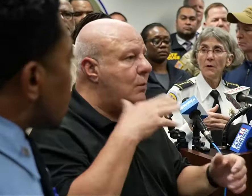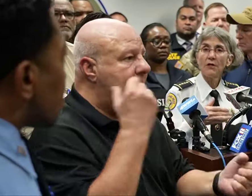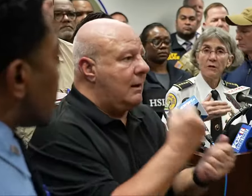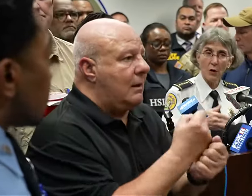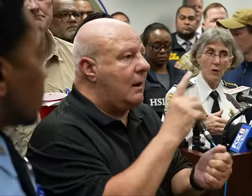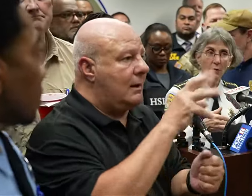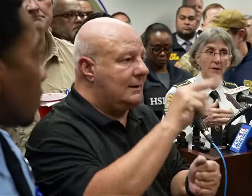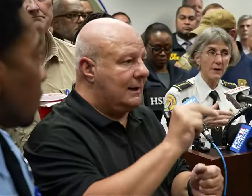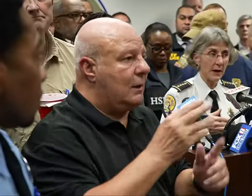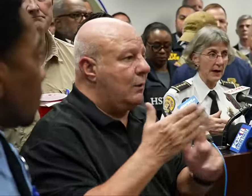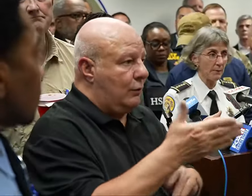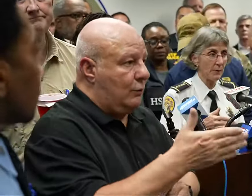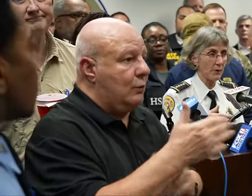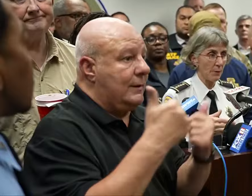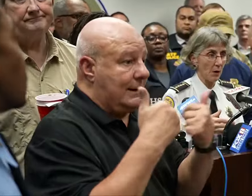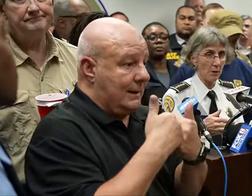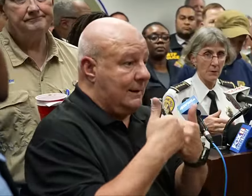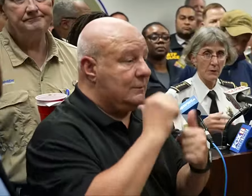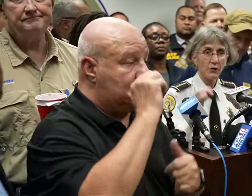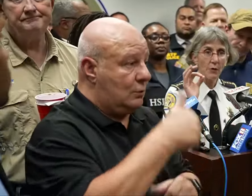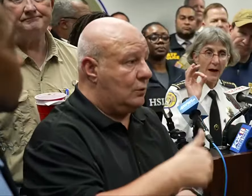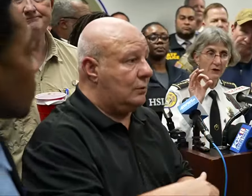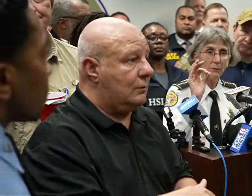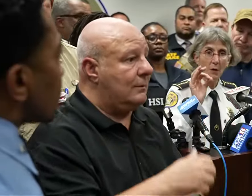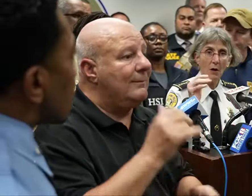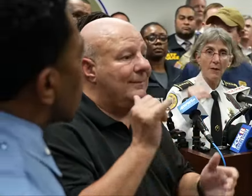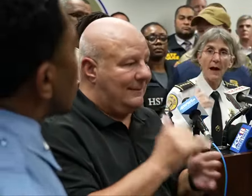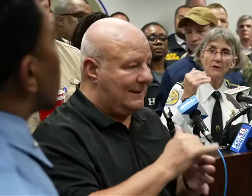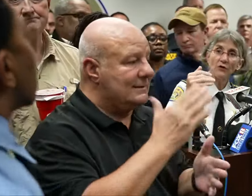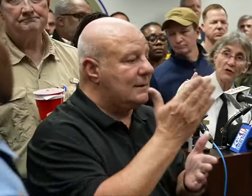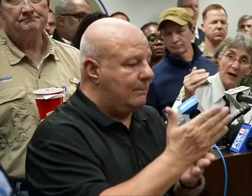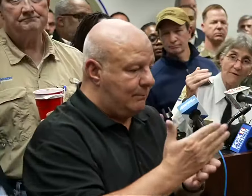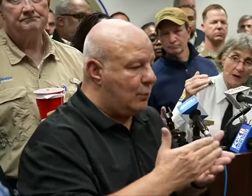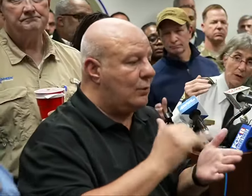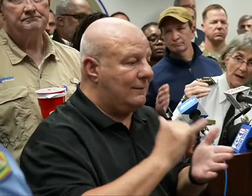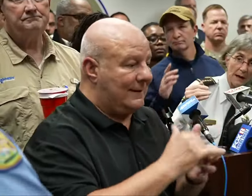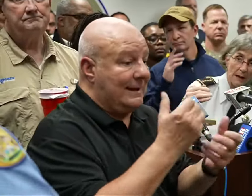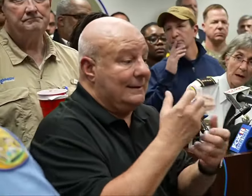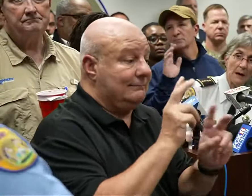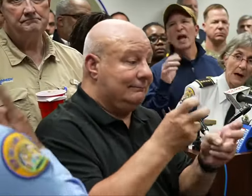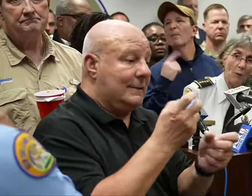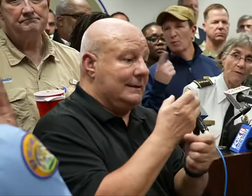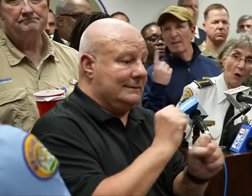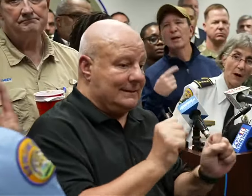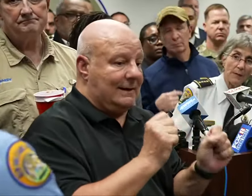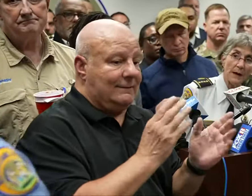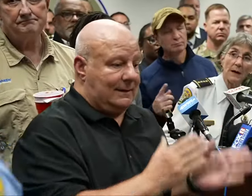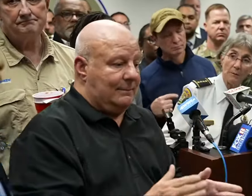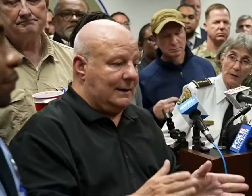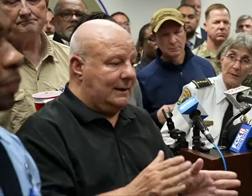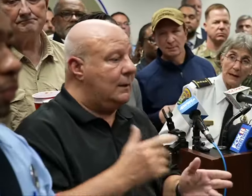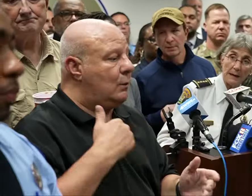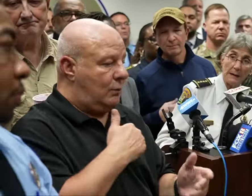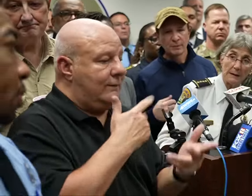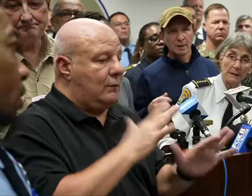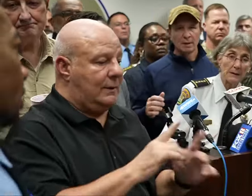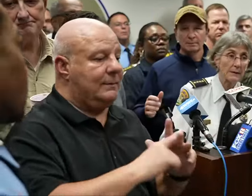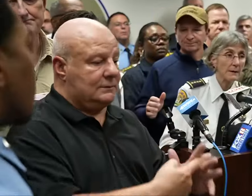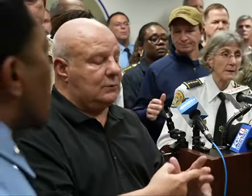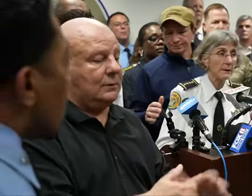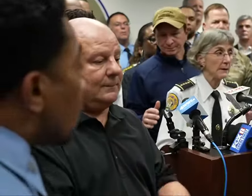down through the game tomorrow. So that's a part of that safety plan, and we've already been implementing